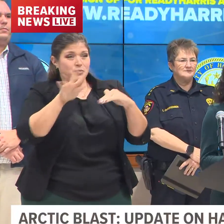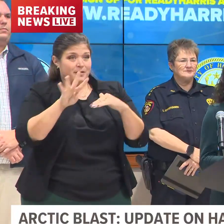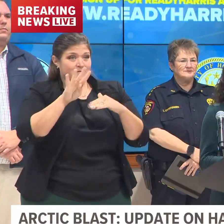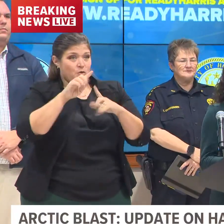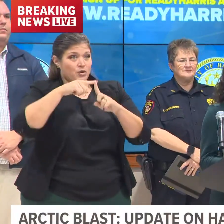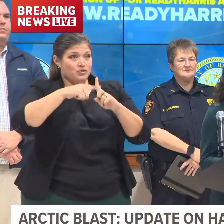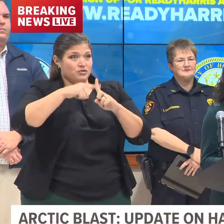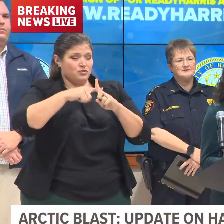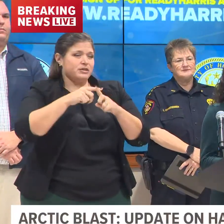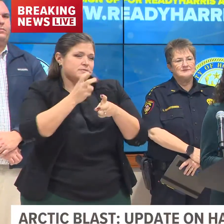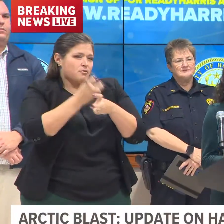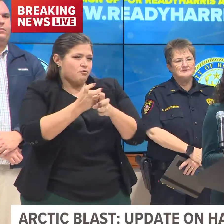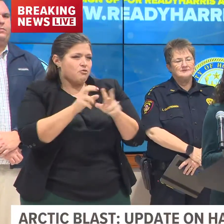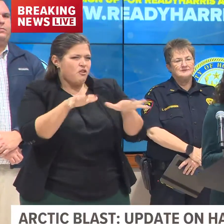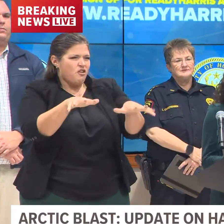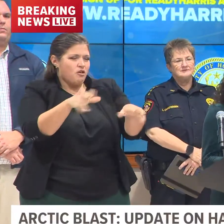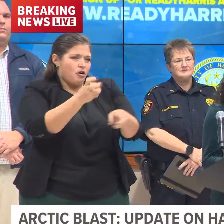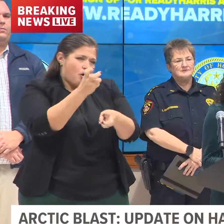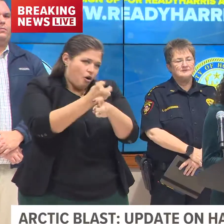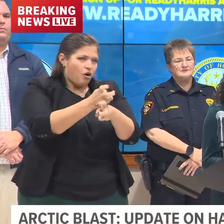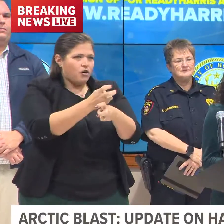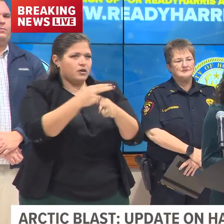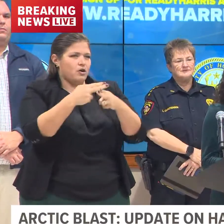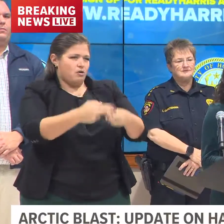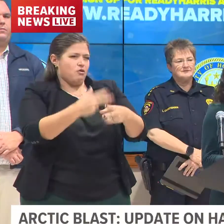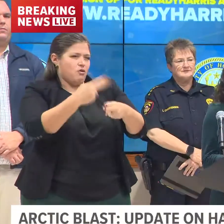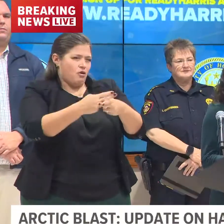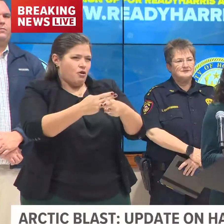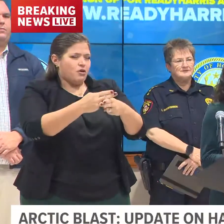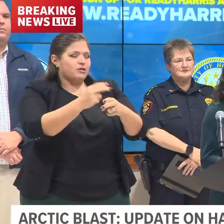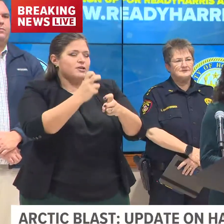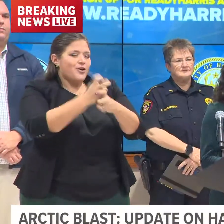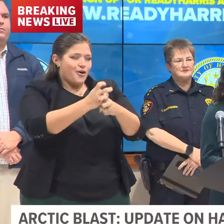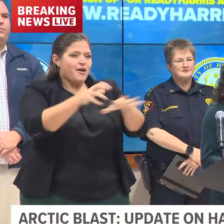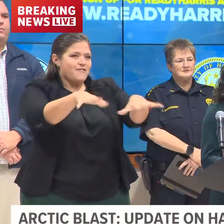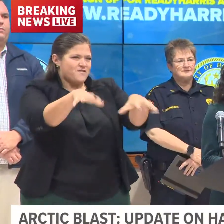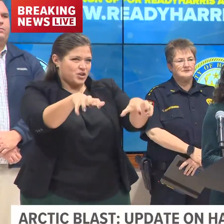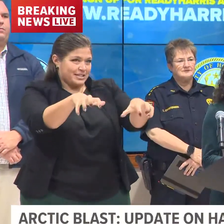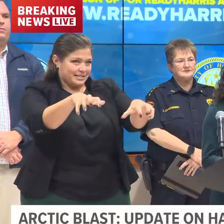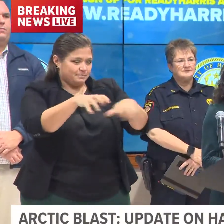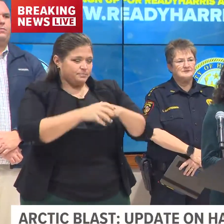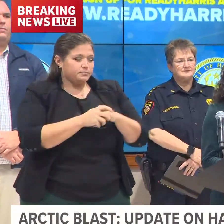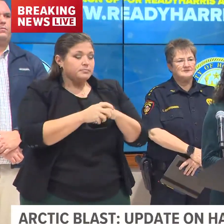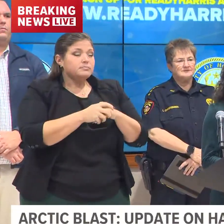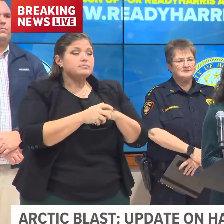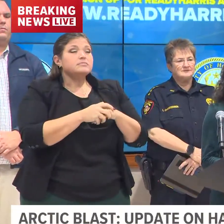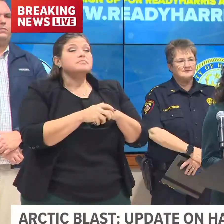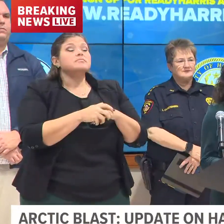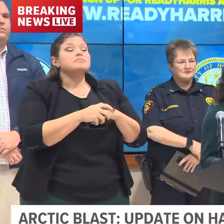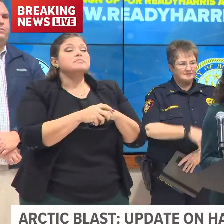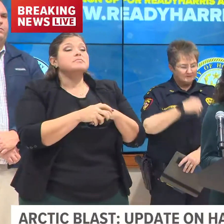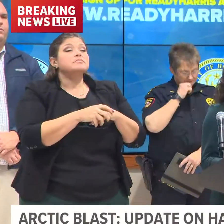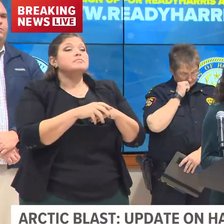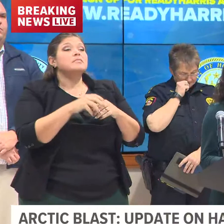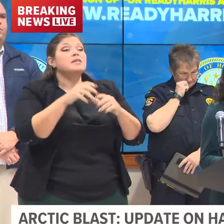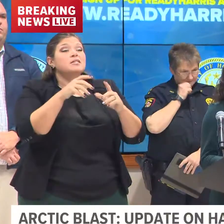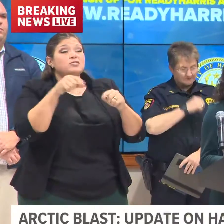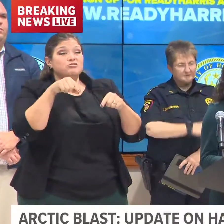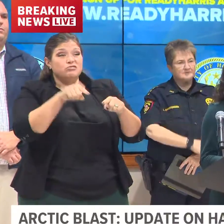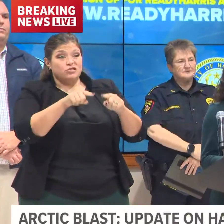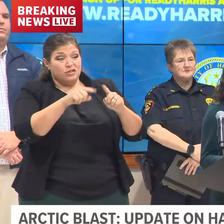freeze is the technical term. And during those times, the temperature will drop to the mid-teens and